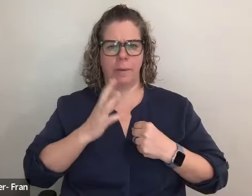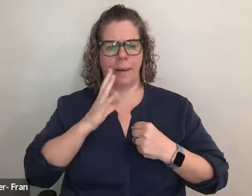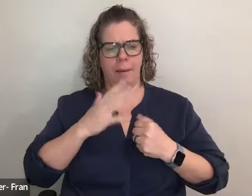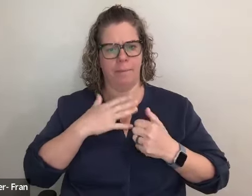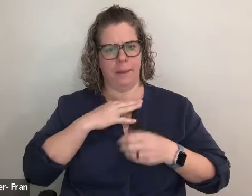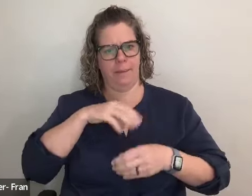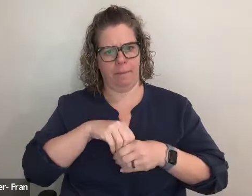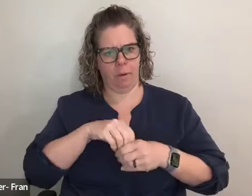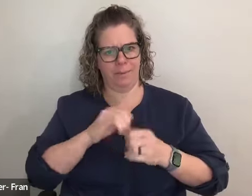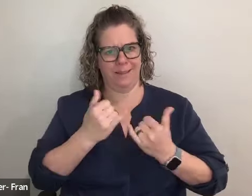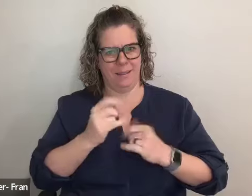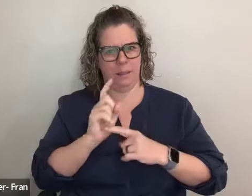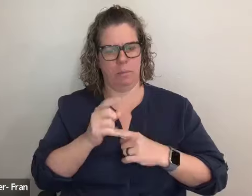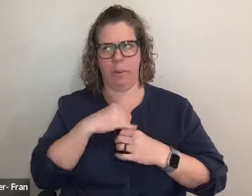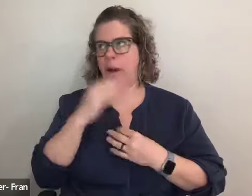moment.